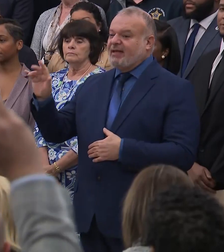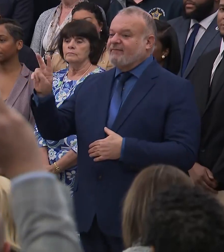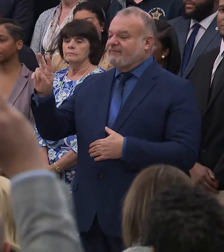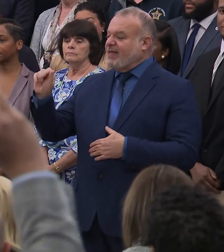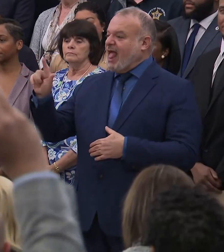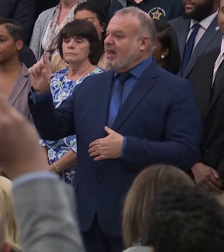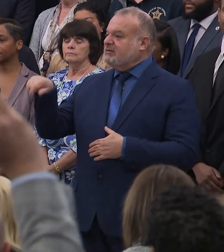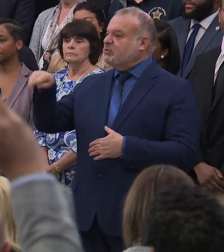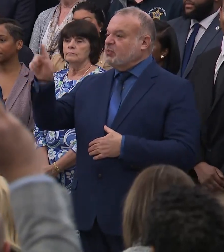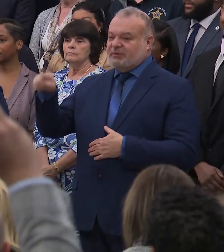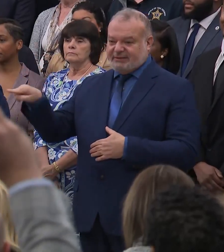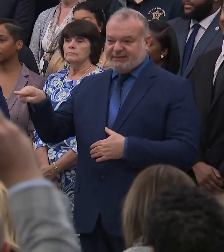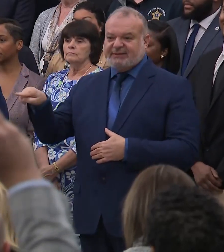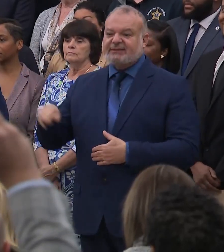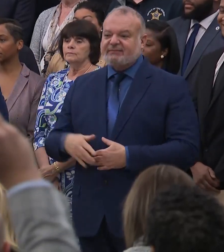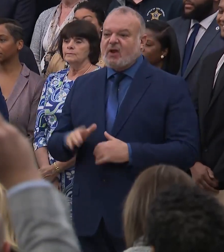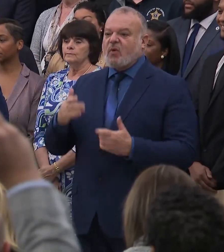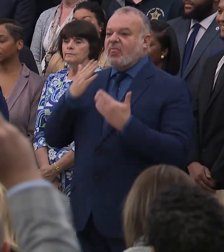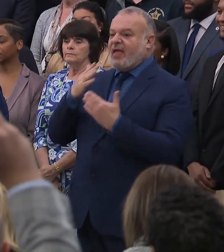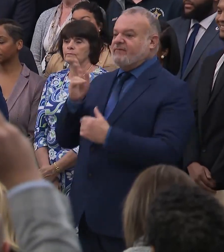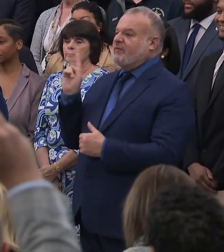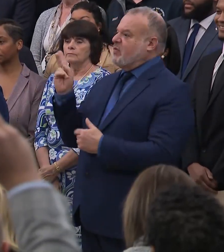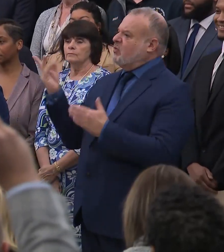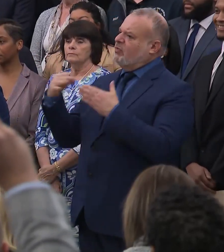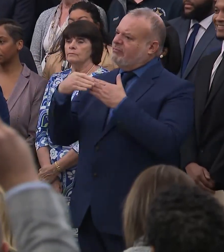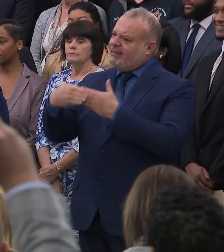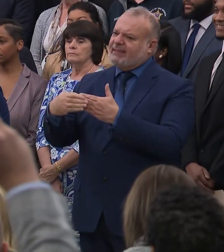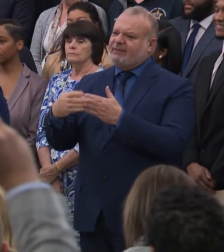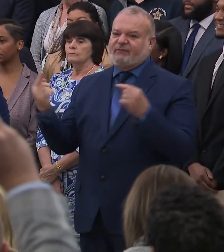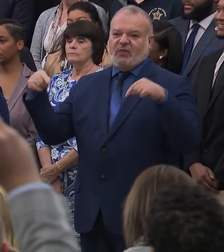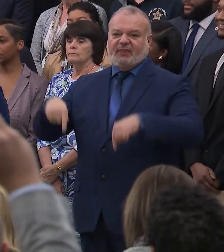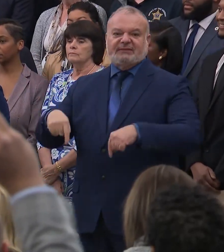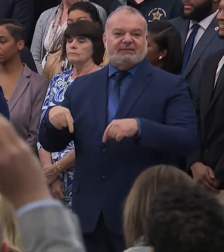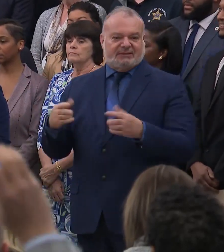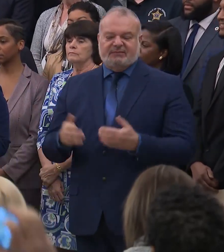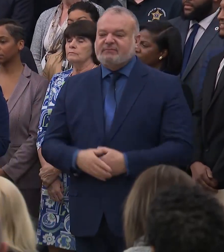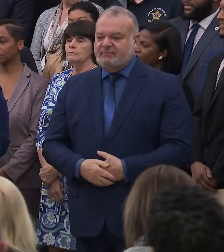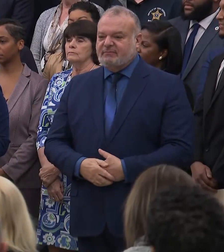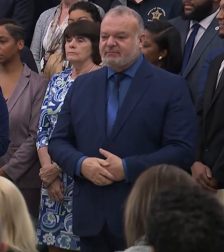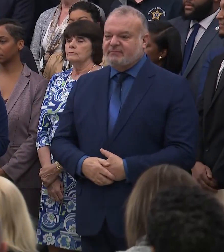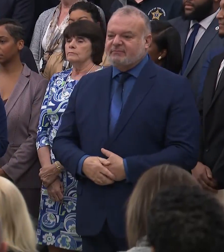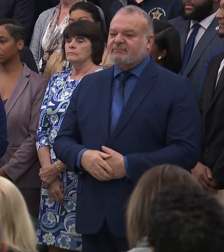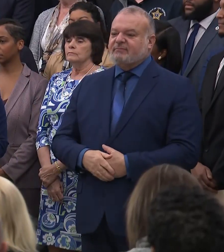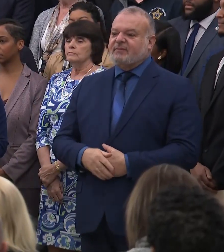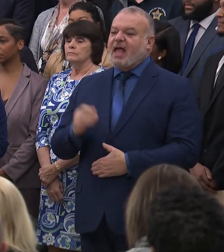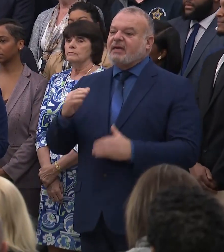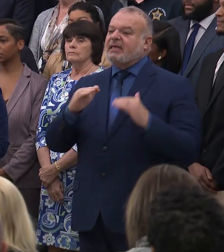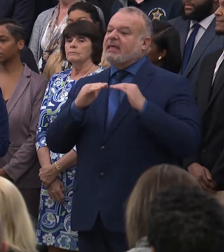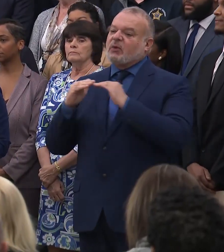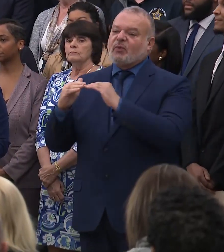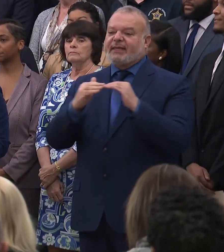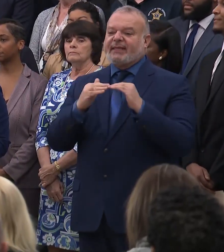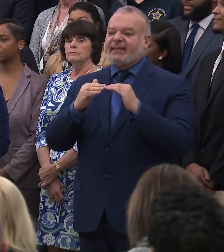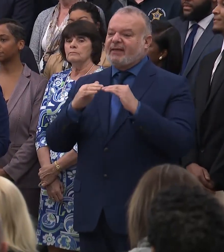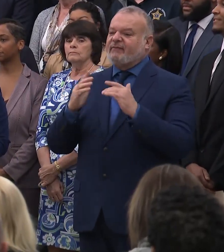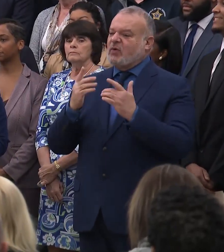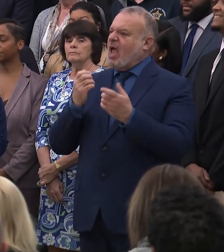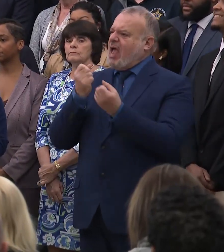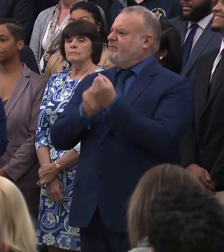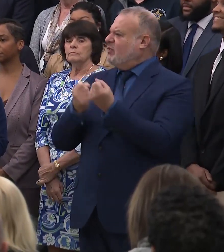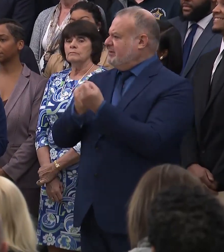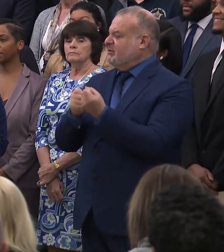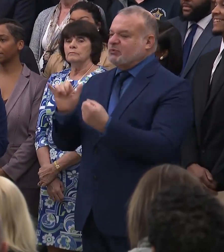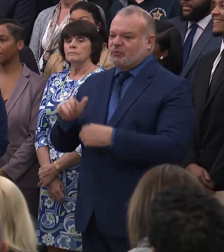I'm grateful to everyone who is here today. You represent the deep commitment to justice that runs throughout our state, and